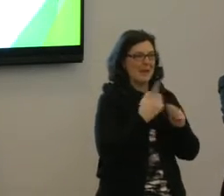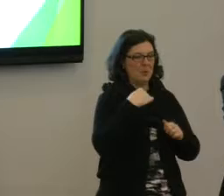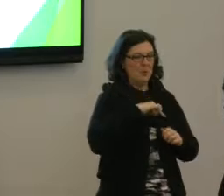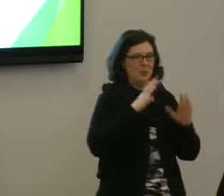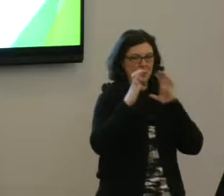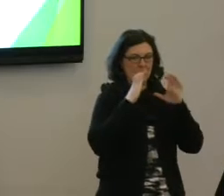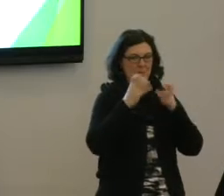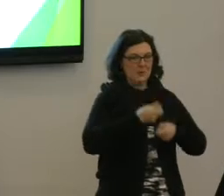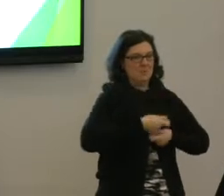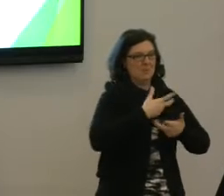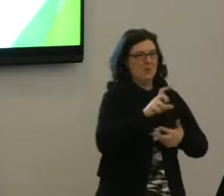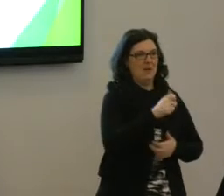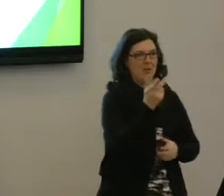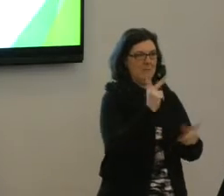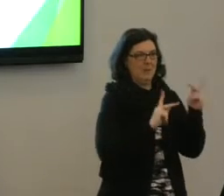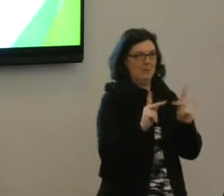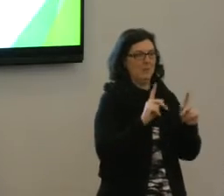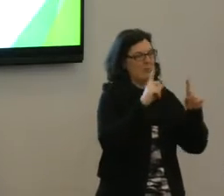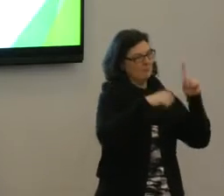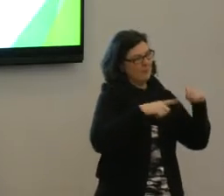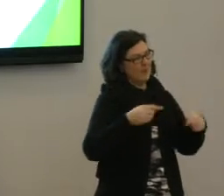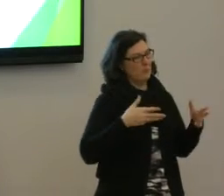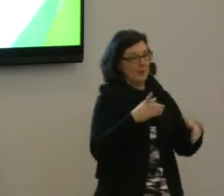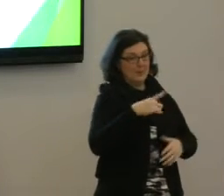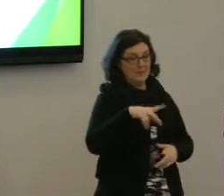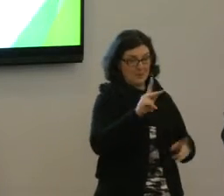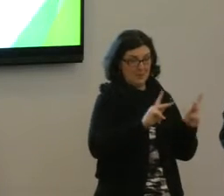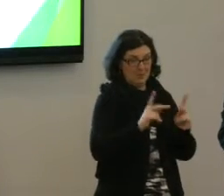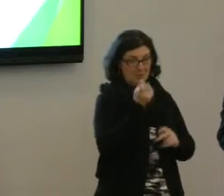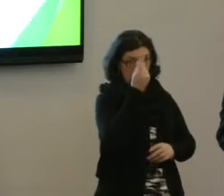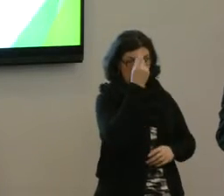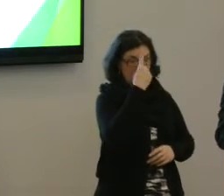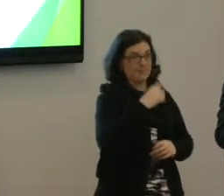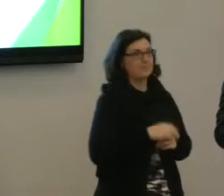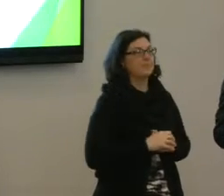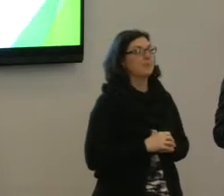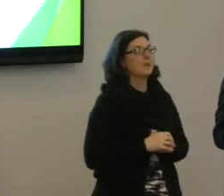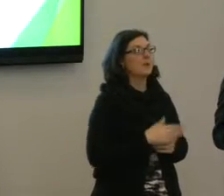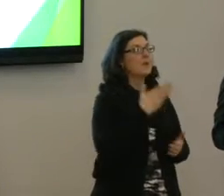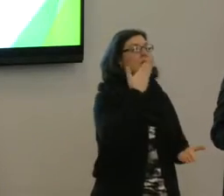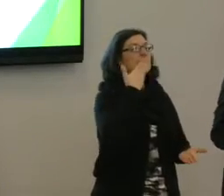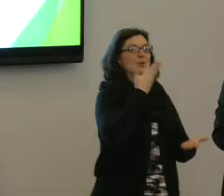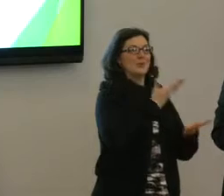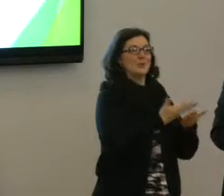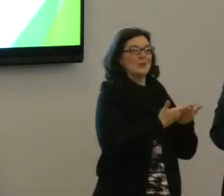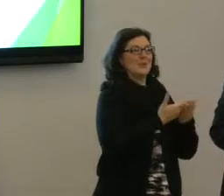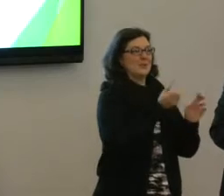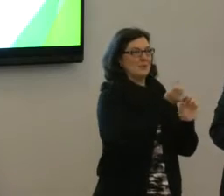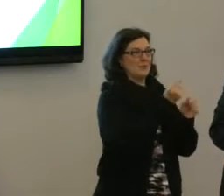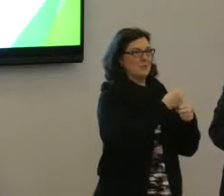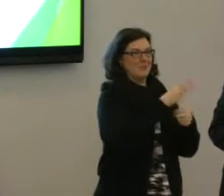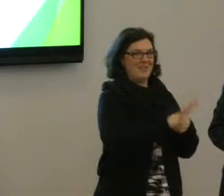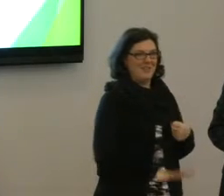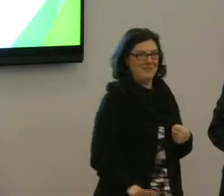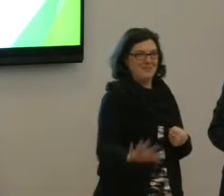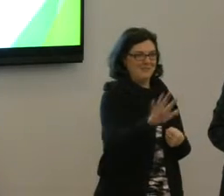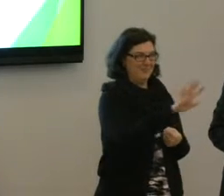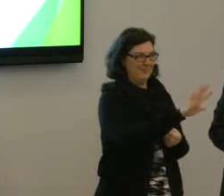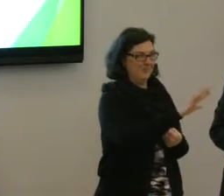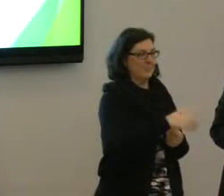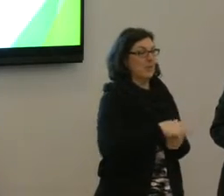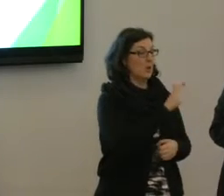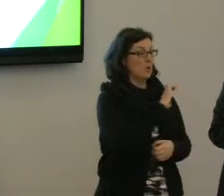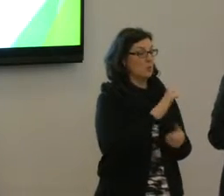that people understand? The goodness of creation. Disability, it's so often in Christian history